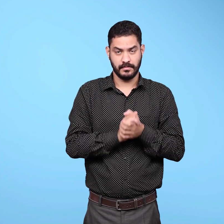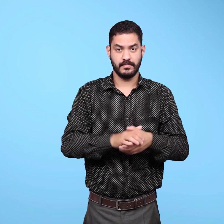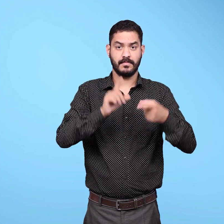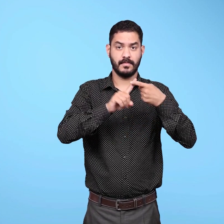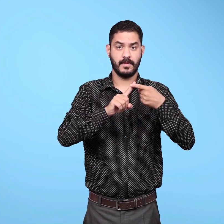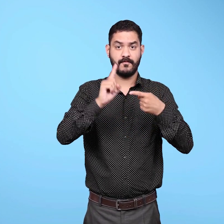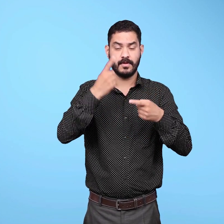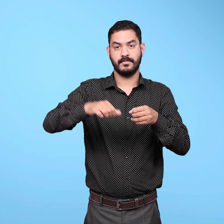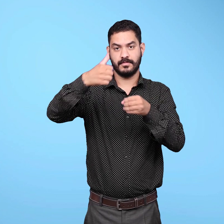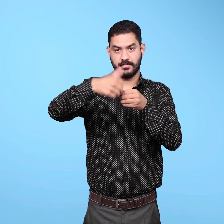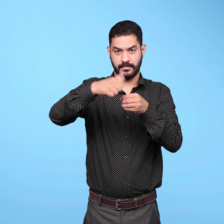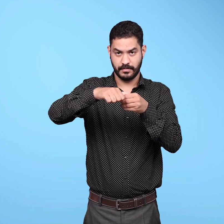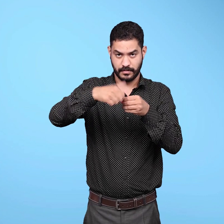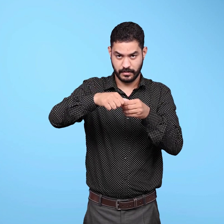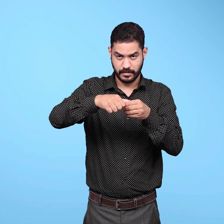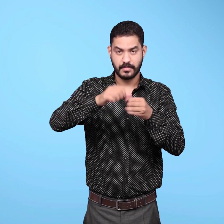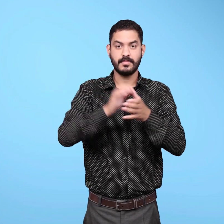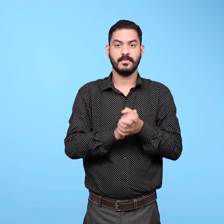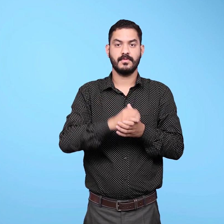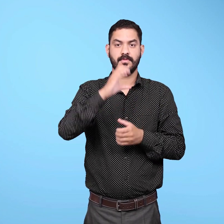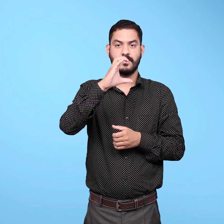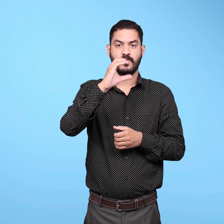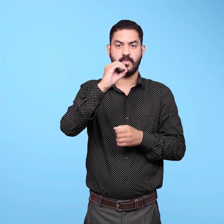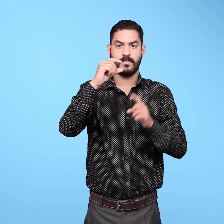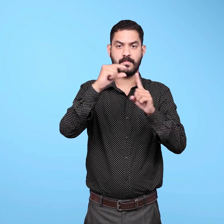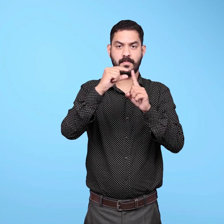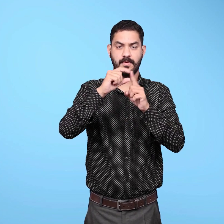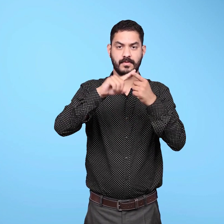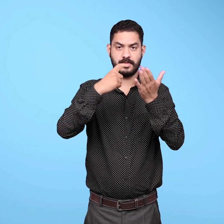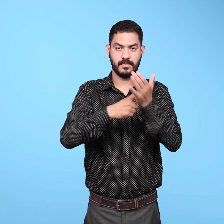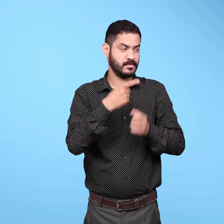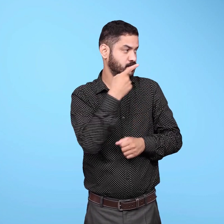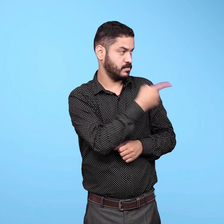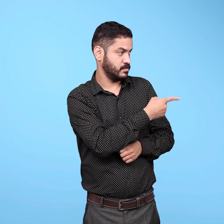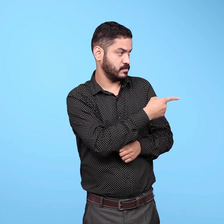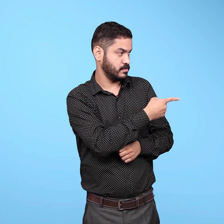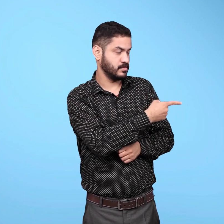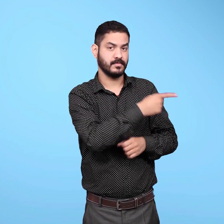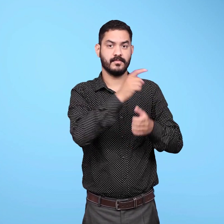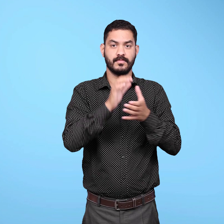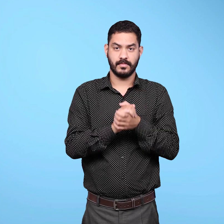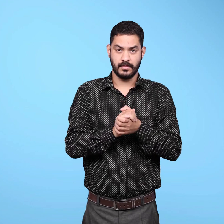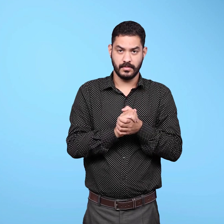The imports into Gaza were wine, copper, tin, lead,